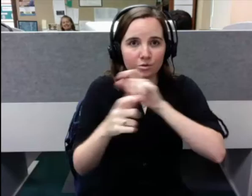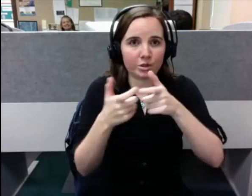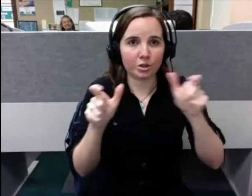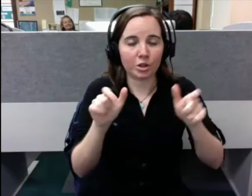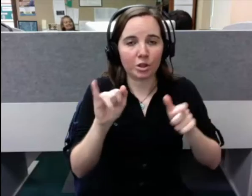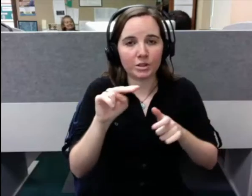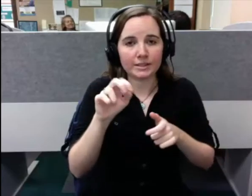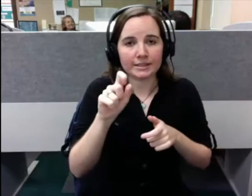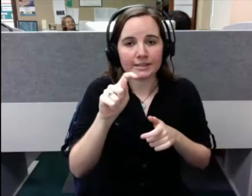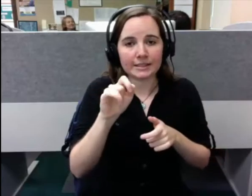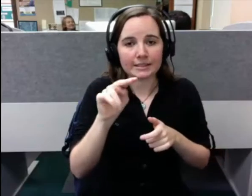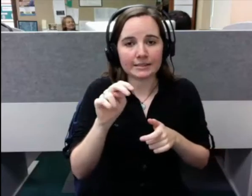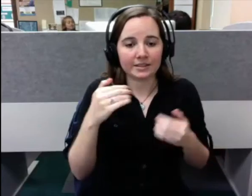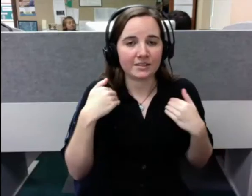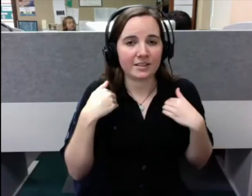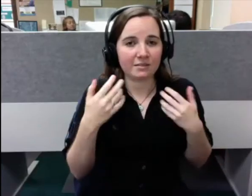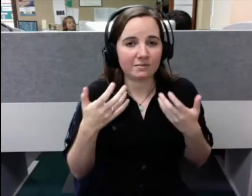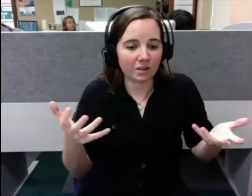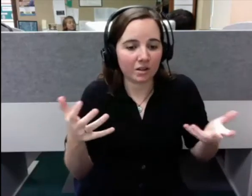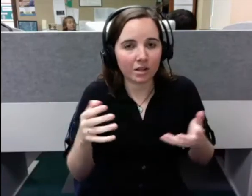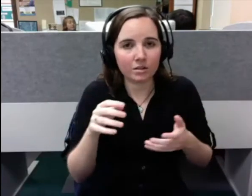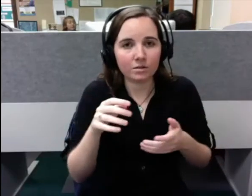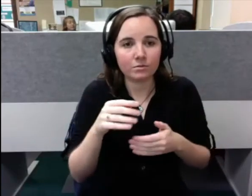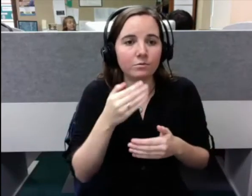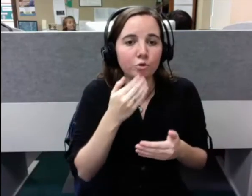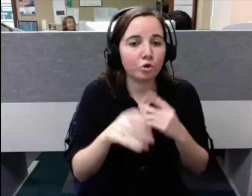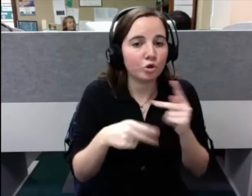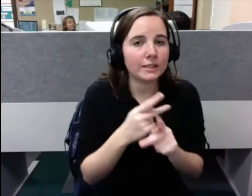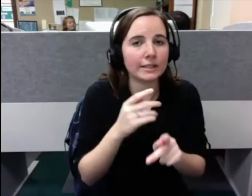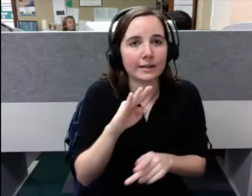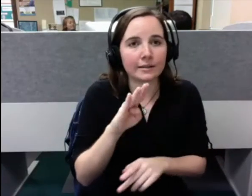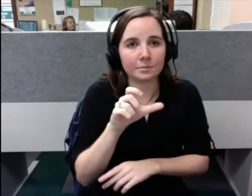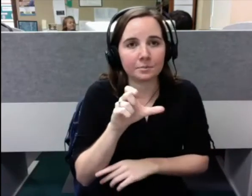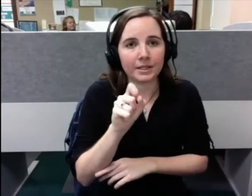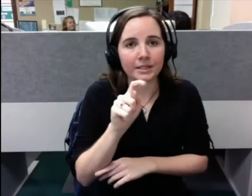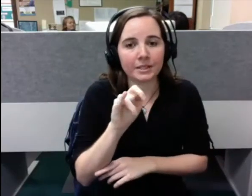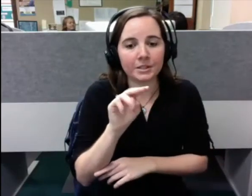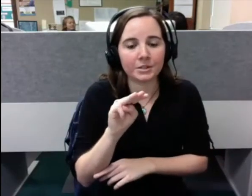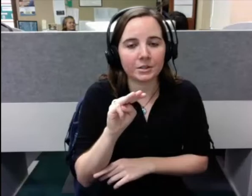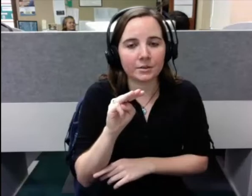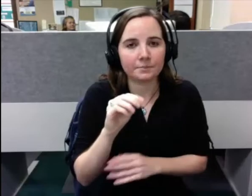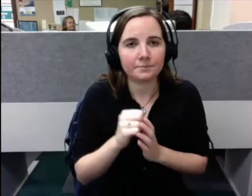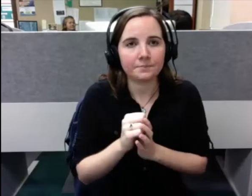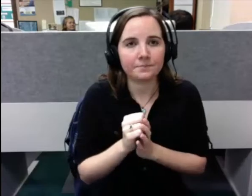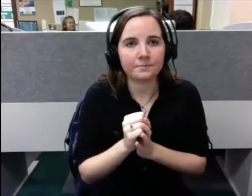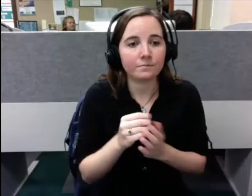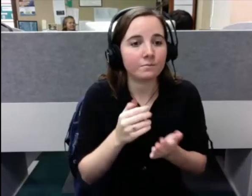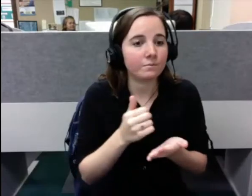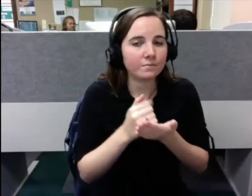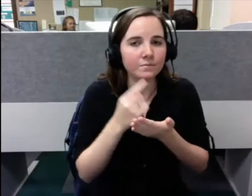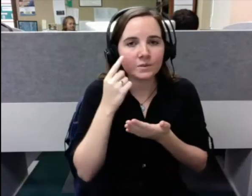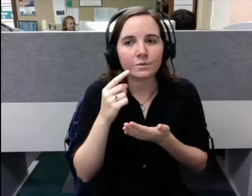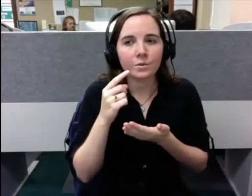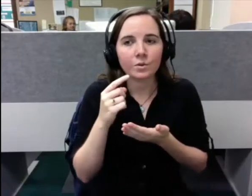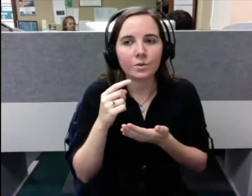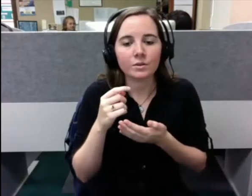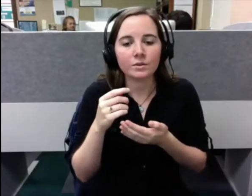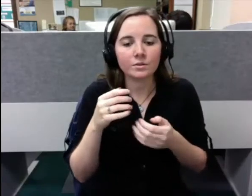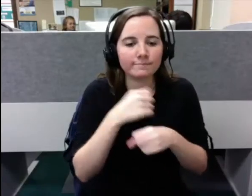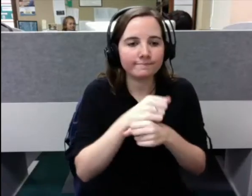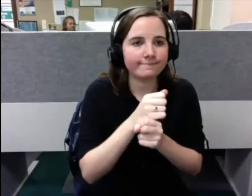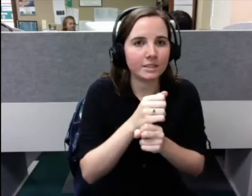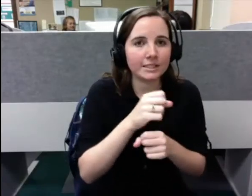of bacteria, helpful bacteria by the way, and these bacteria will handle several functions. For example, your intestinal bacteria will